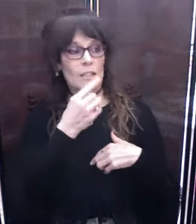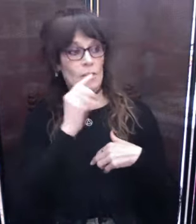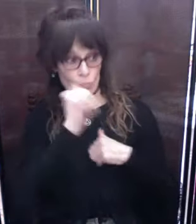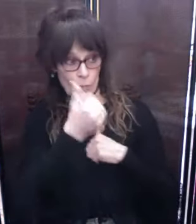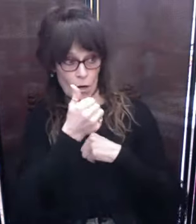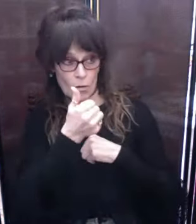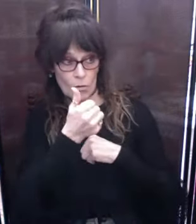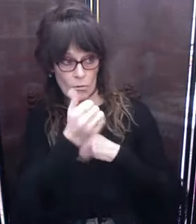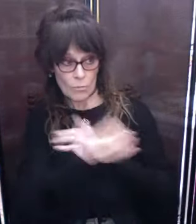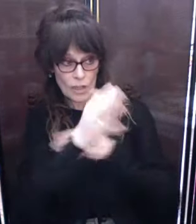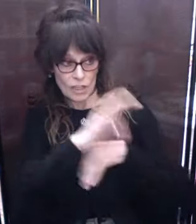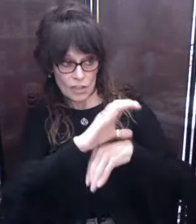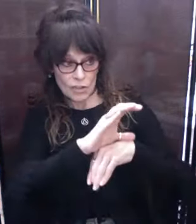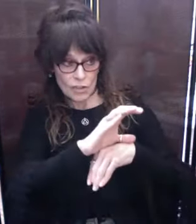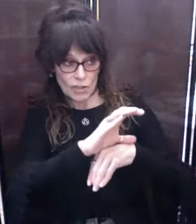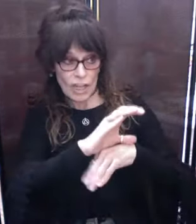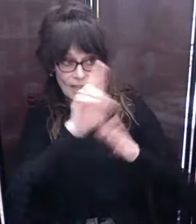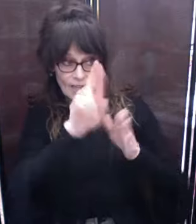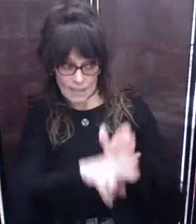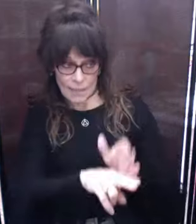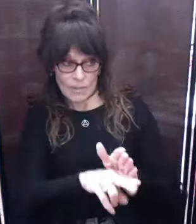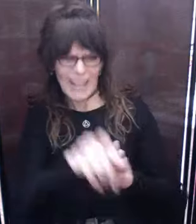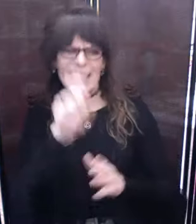and at the cemetery, I need you sober.